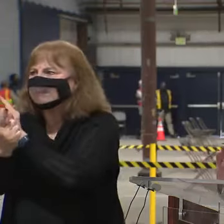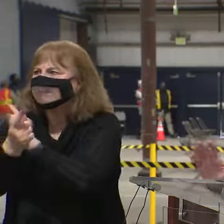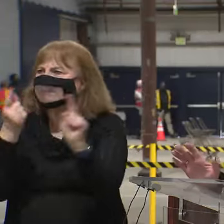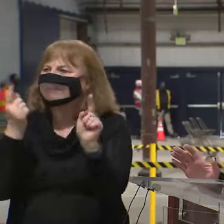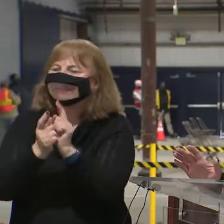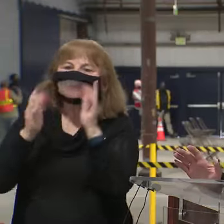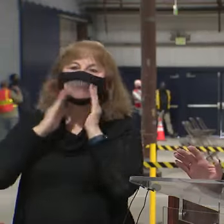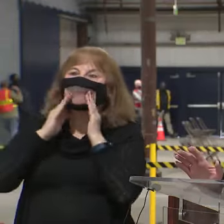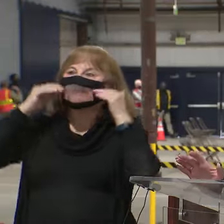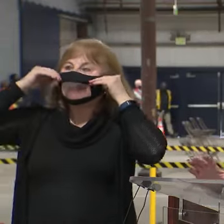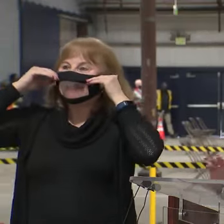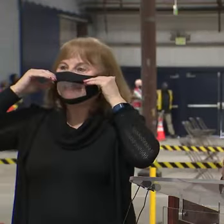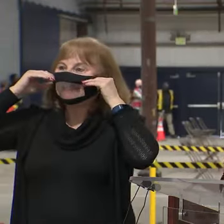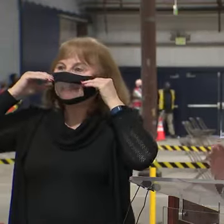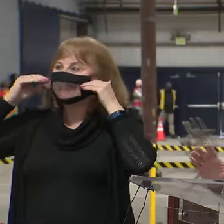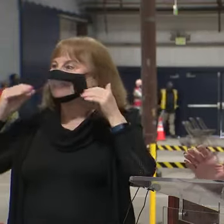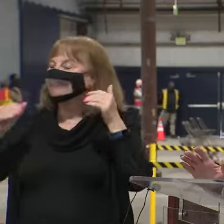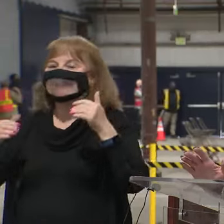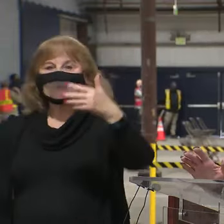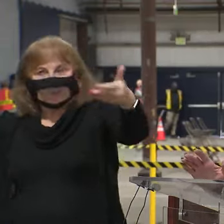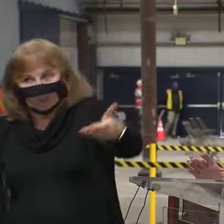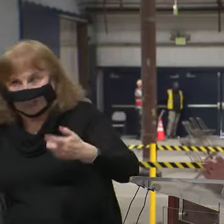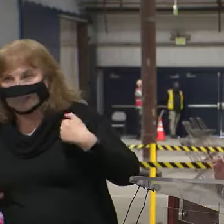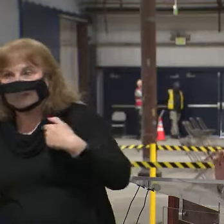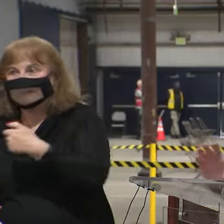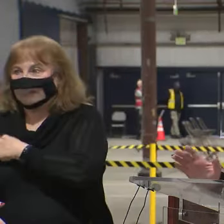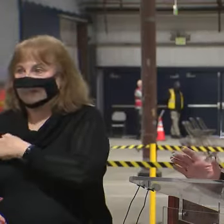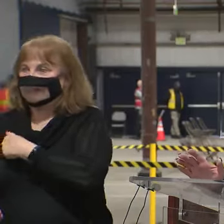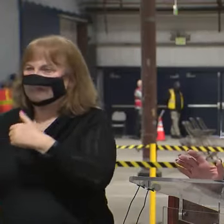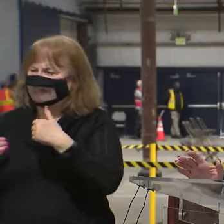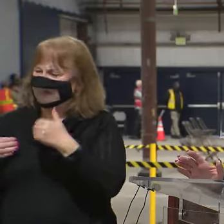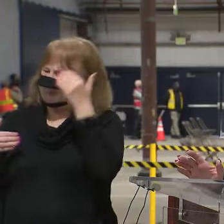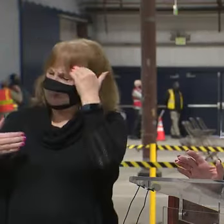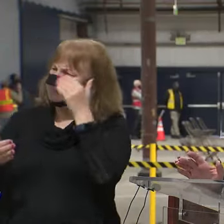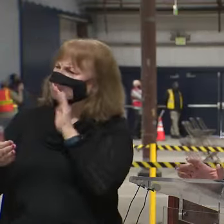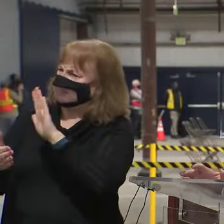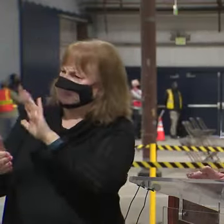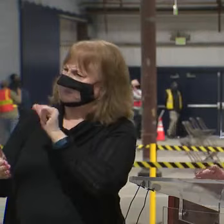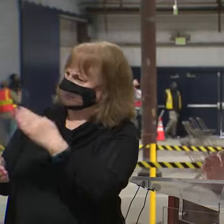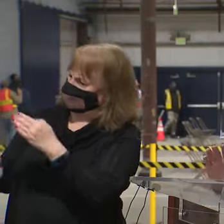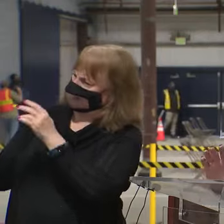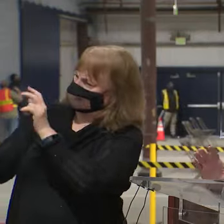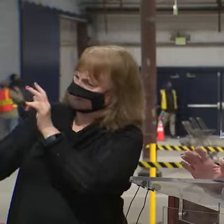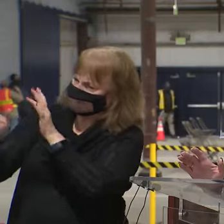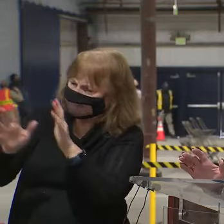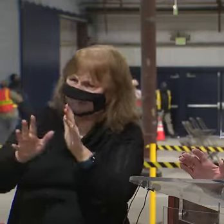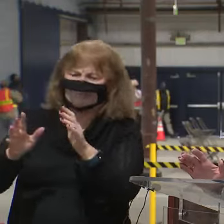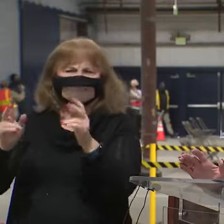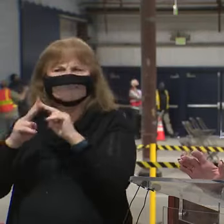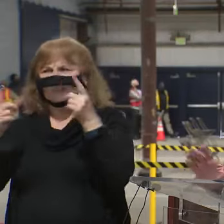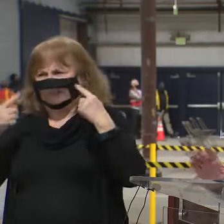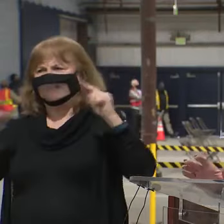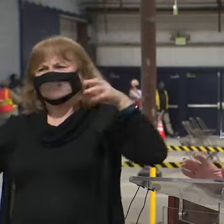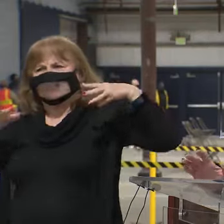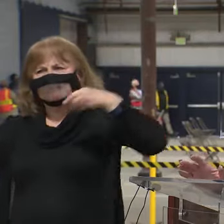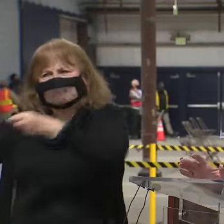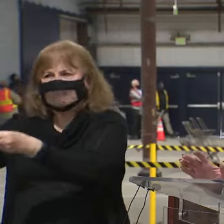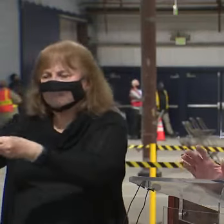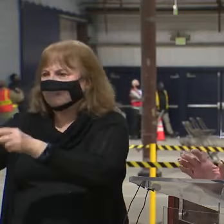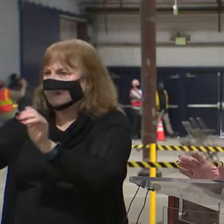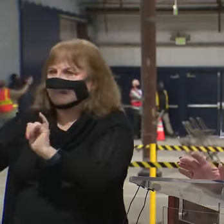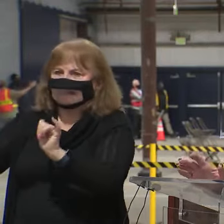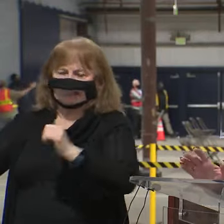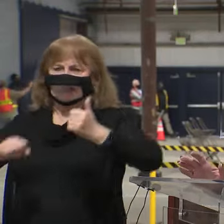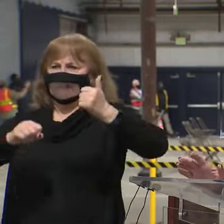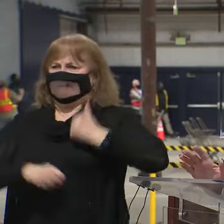was smiling, was welcoming, had a job to do, and they were efficient. It was like